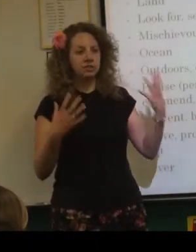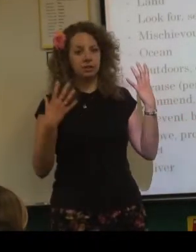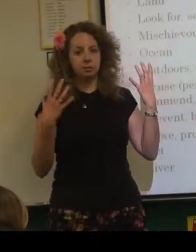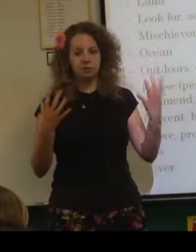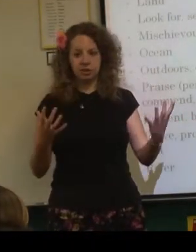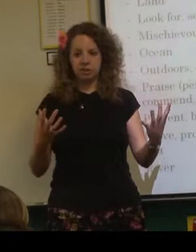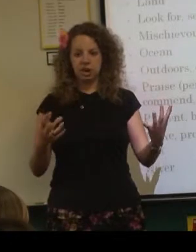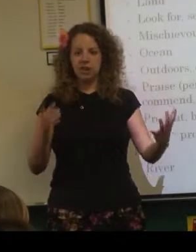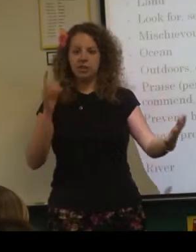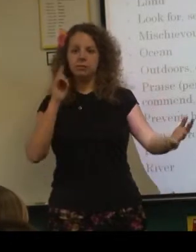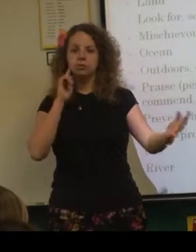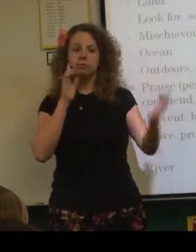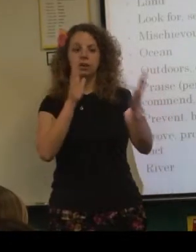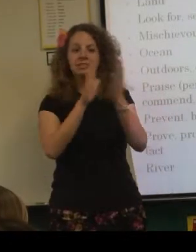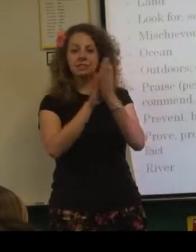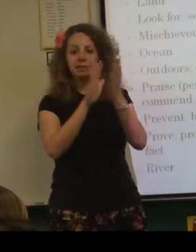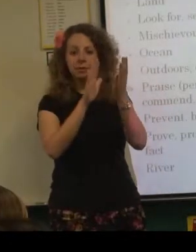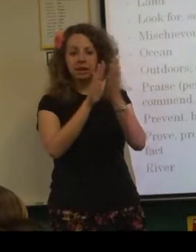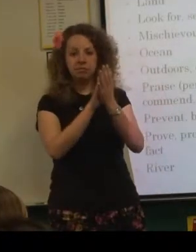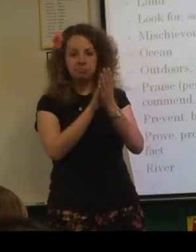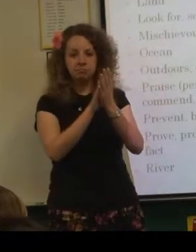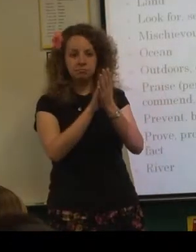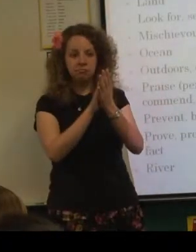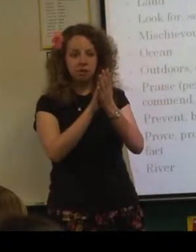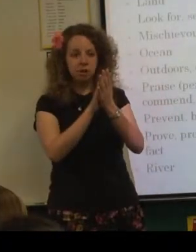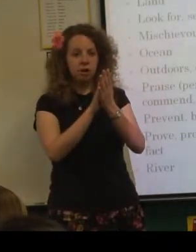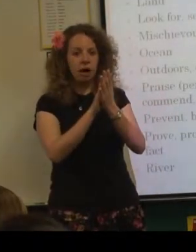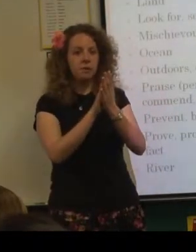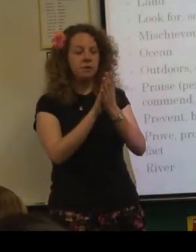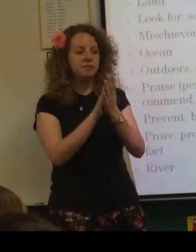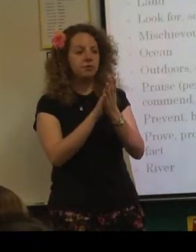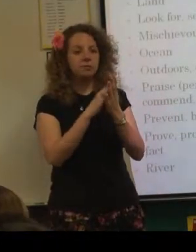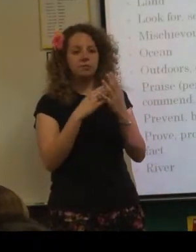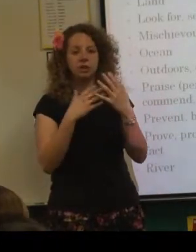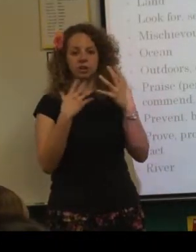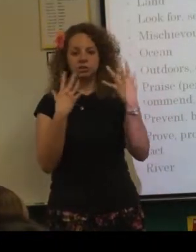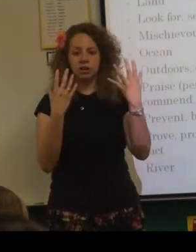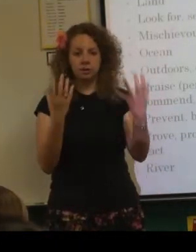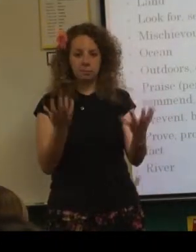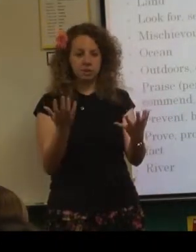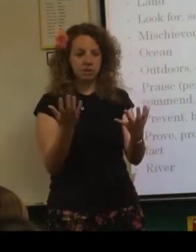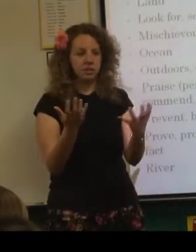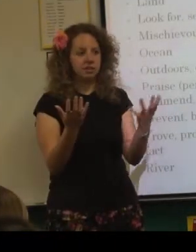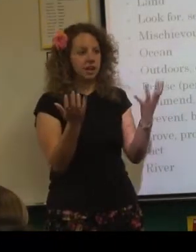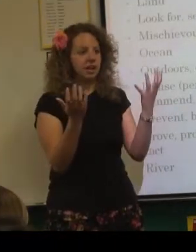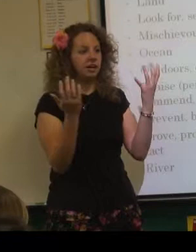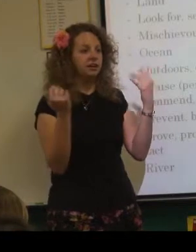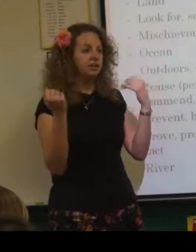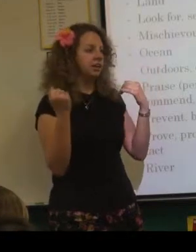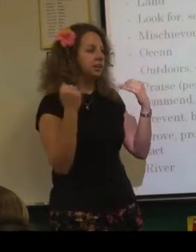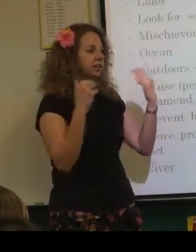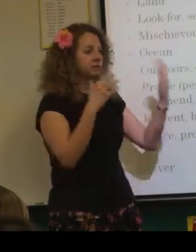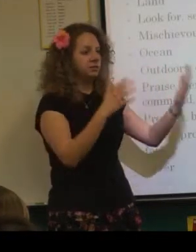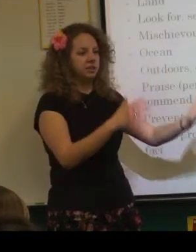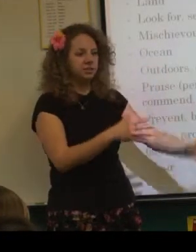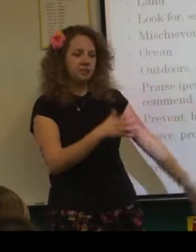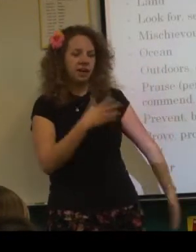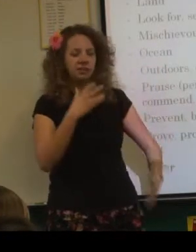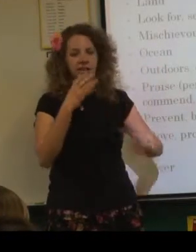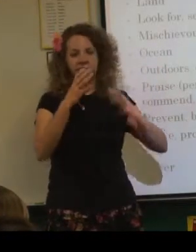like I'm referring to God, then I would do praise this way. But if you're referring to like a person, like he received accolades